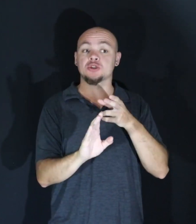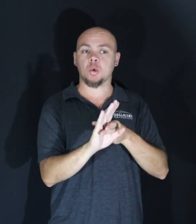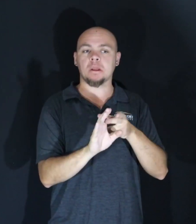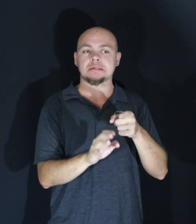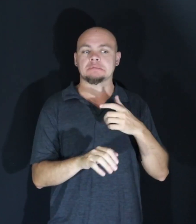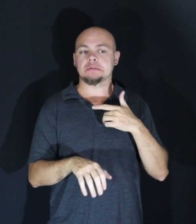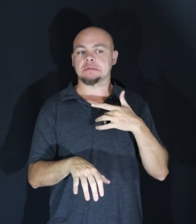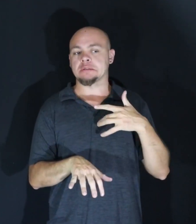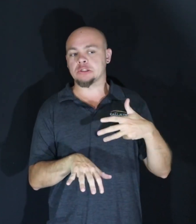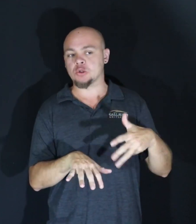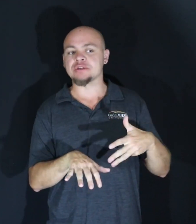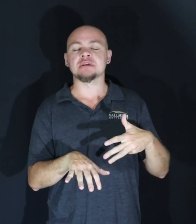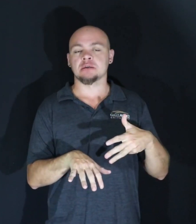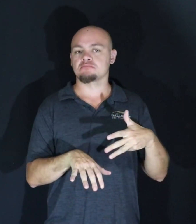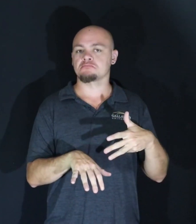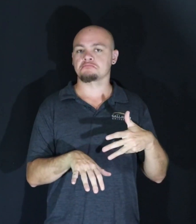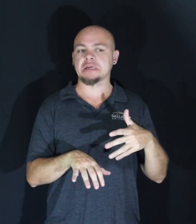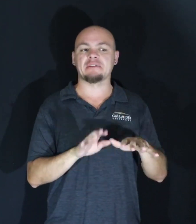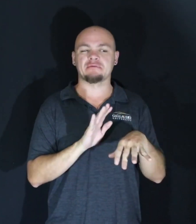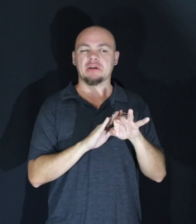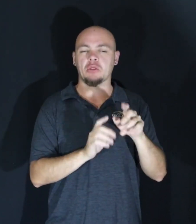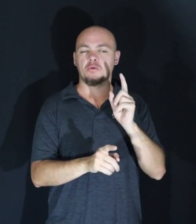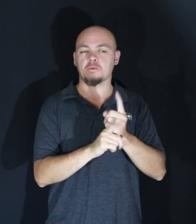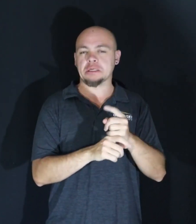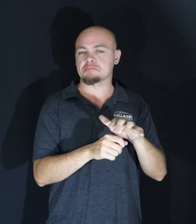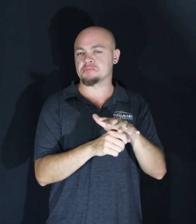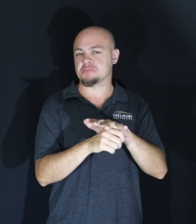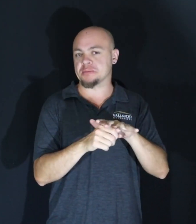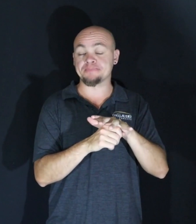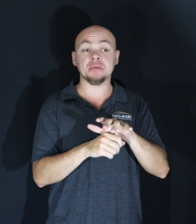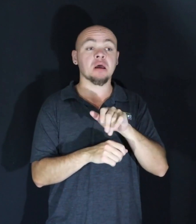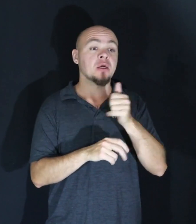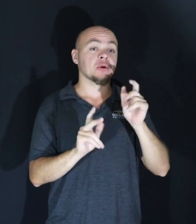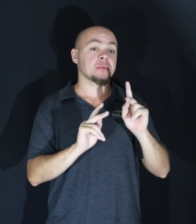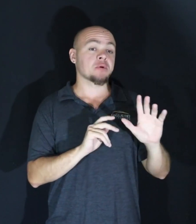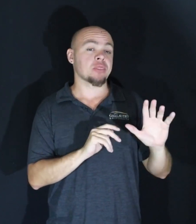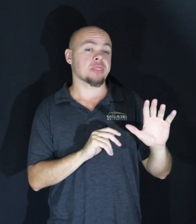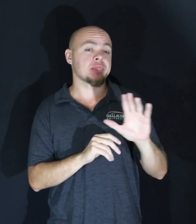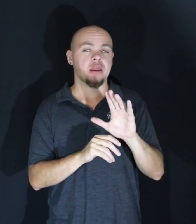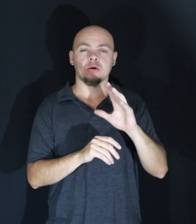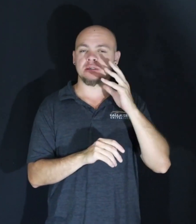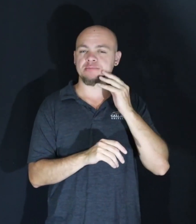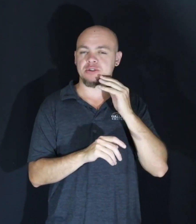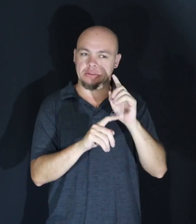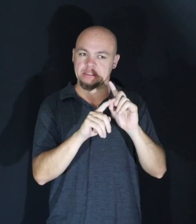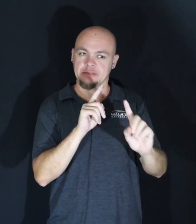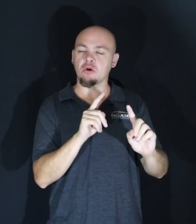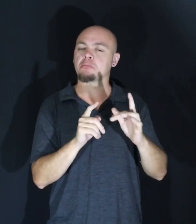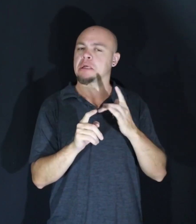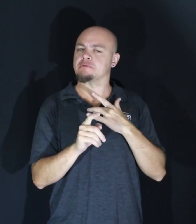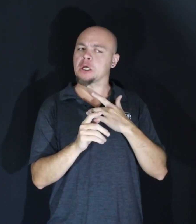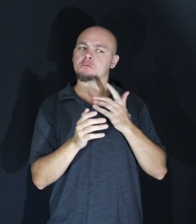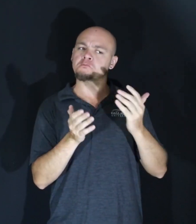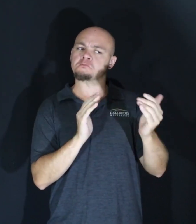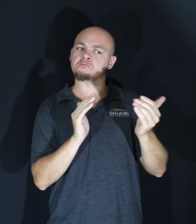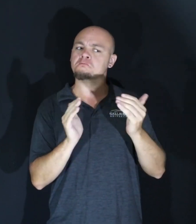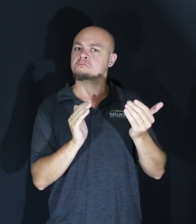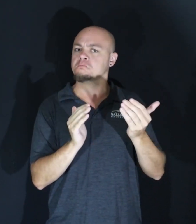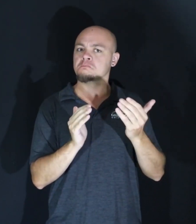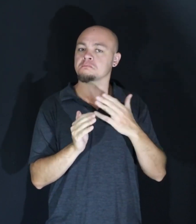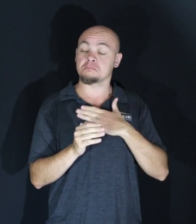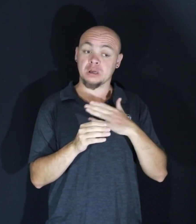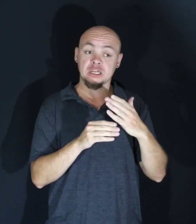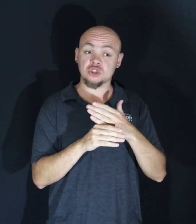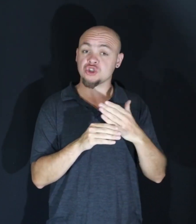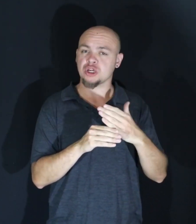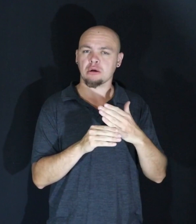place. The experiences shared by others, while different to mine, felt comparable, so I didn't feel like my sharing